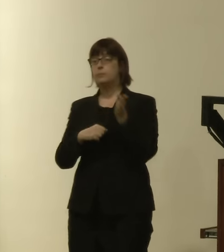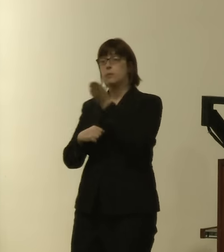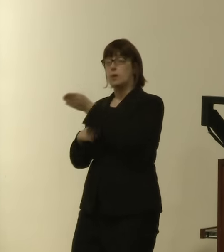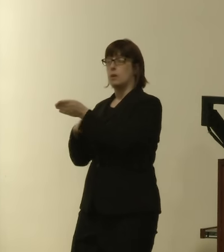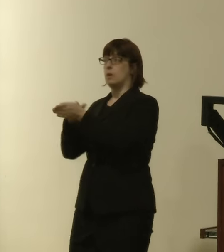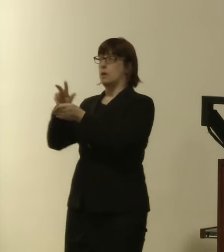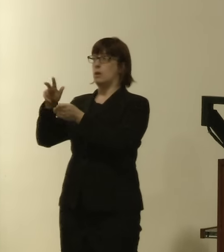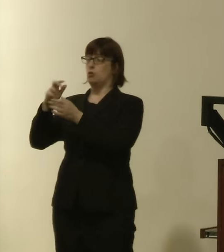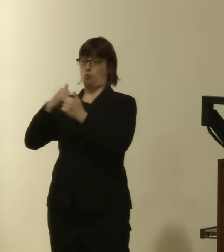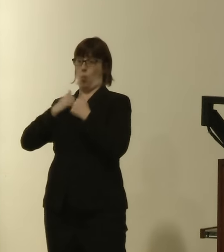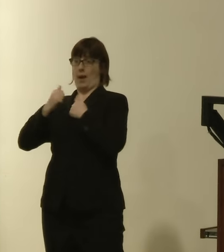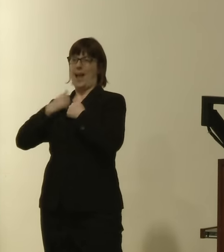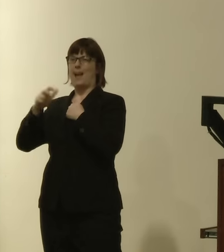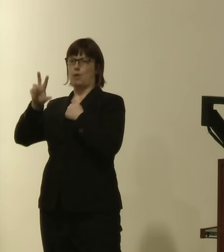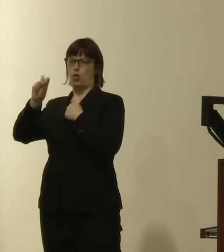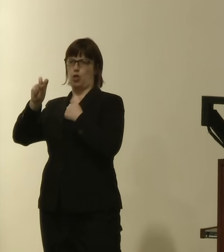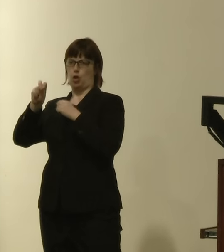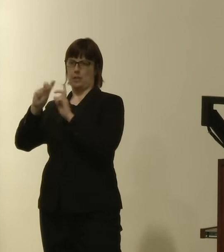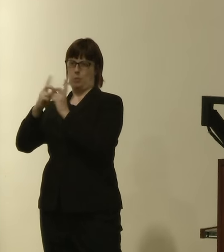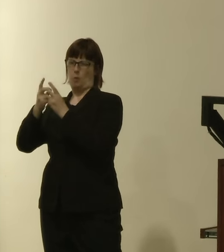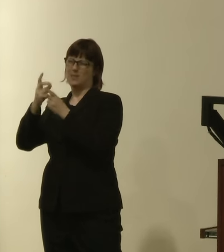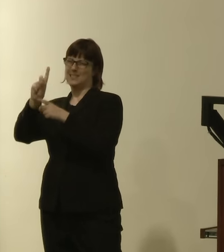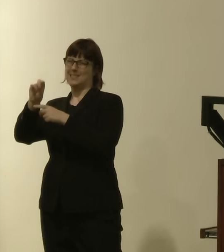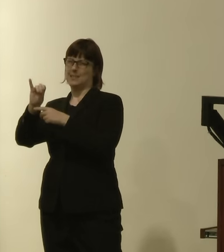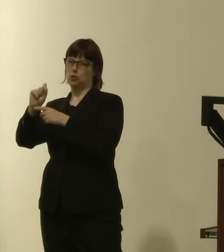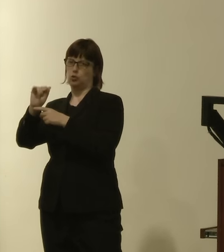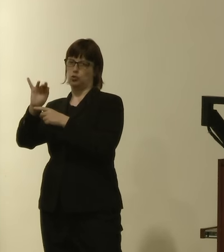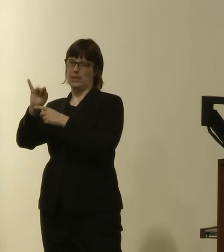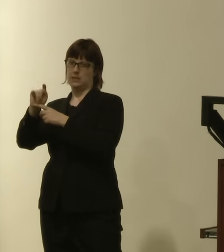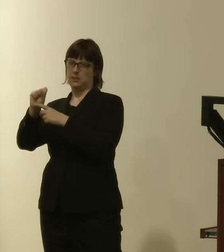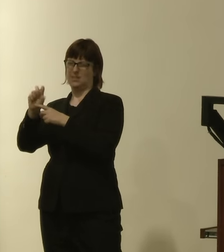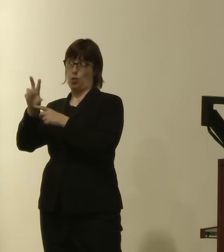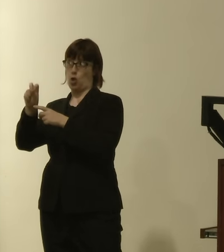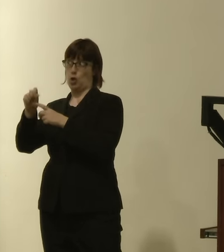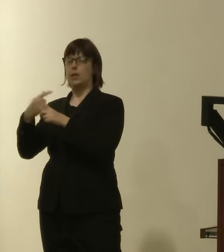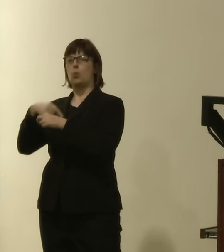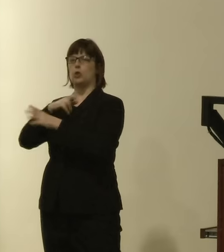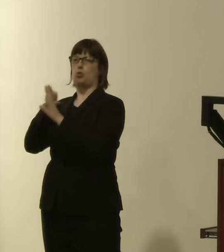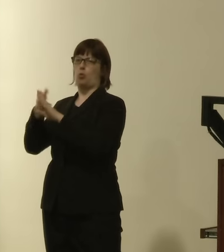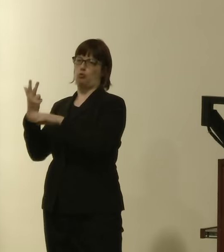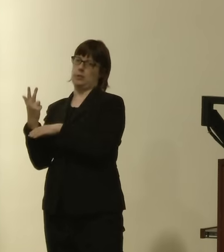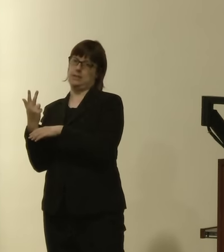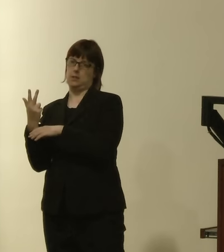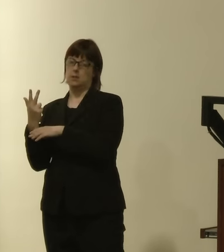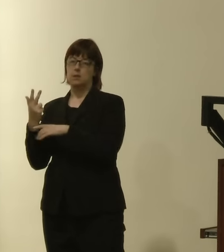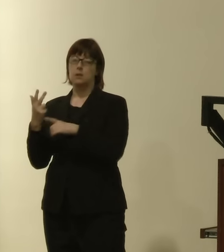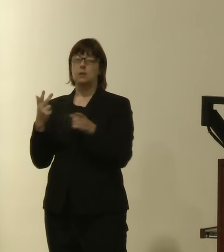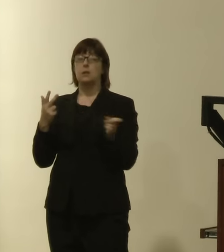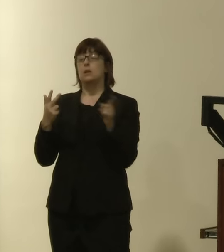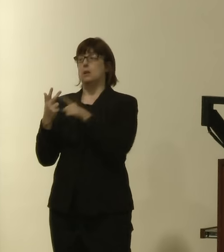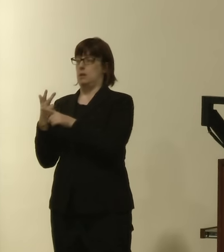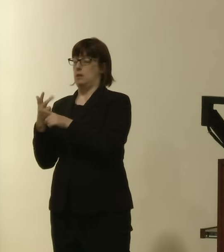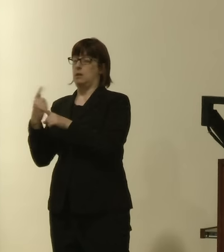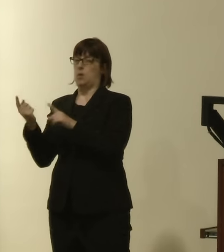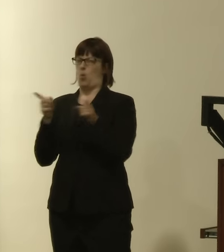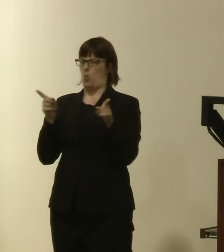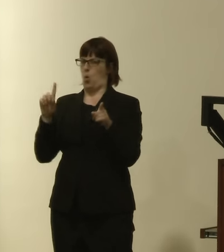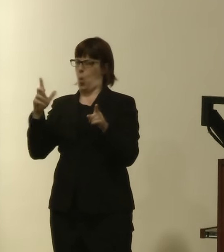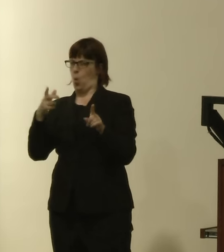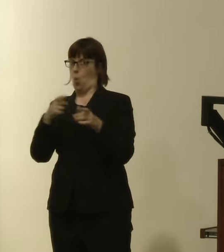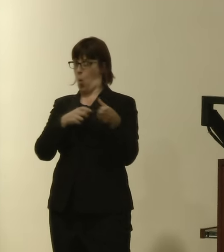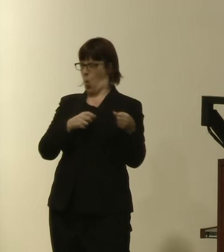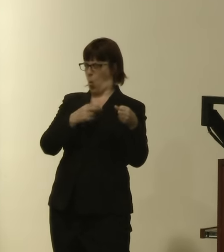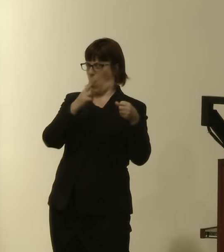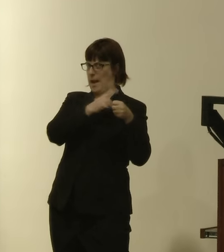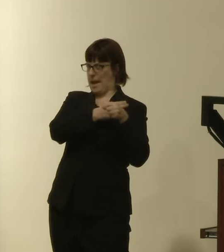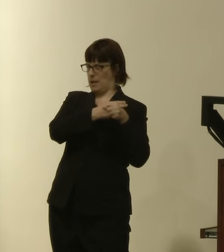3 of 30 departments. They're called districts, and they're more or less the same. And the answer in Rwanda, and I'll go back to Haiti, is that we work